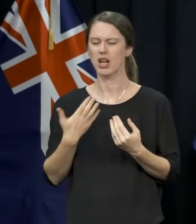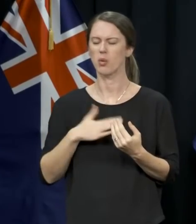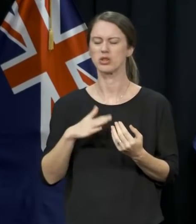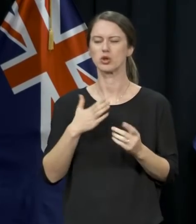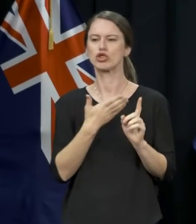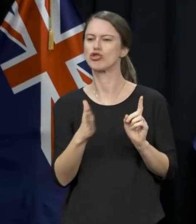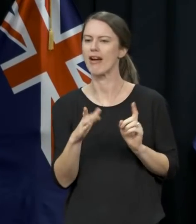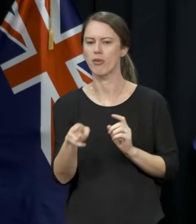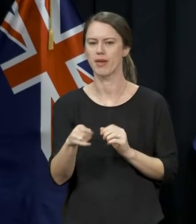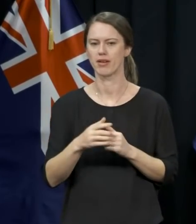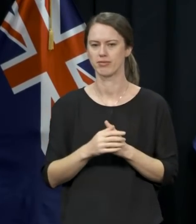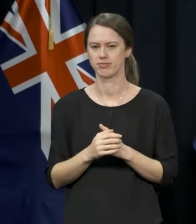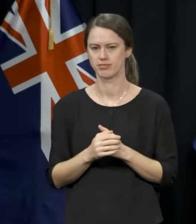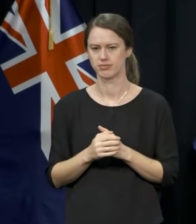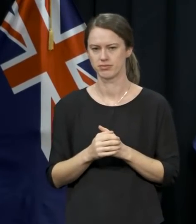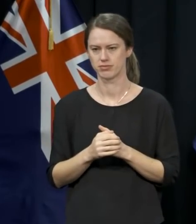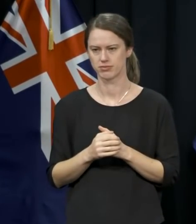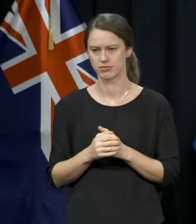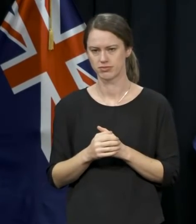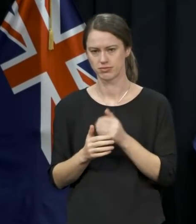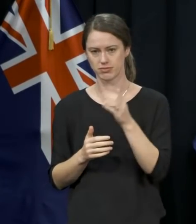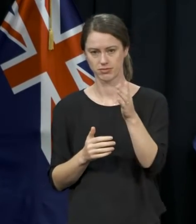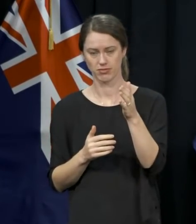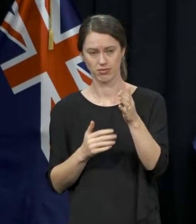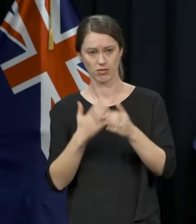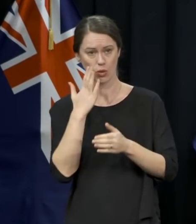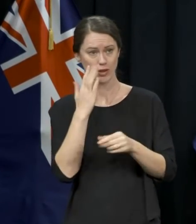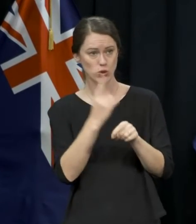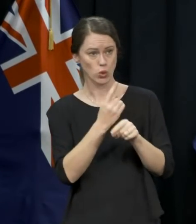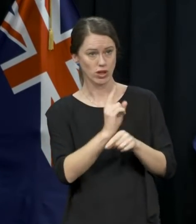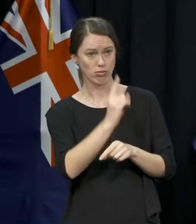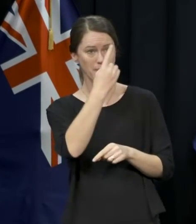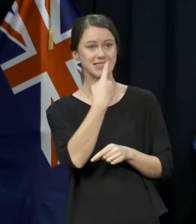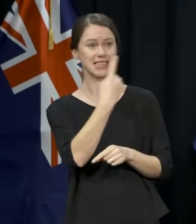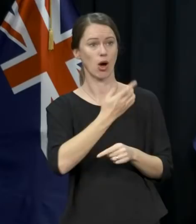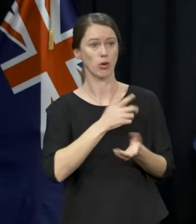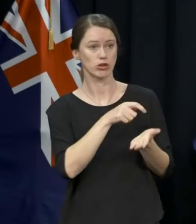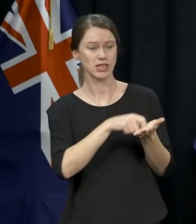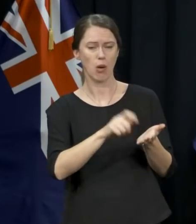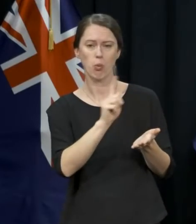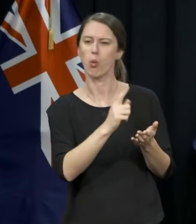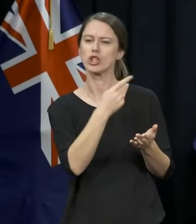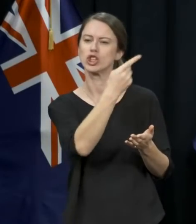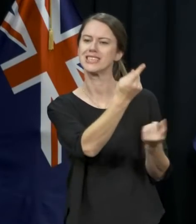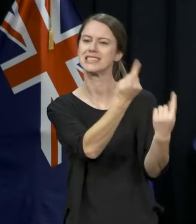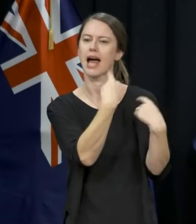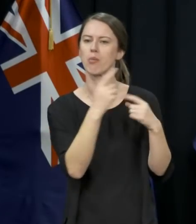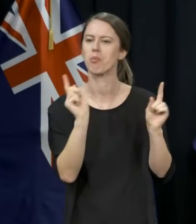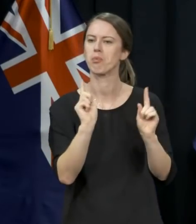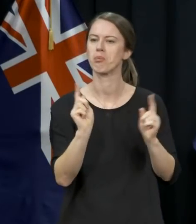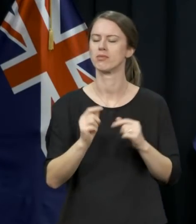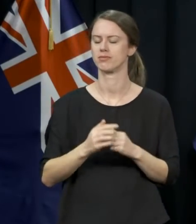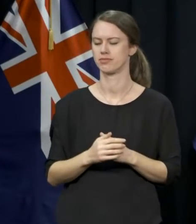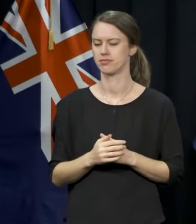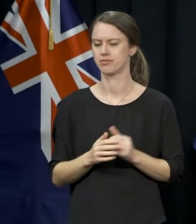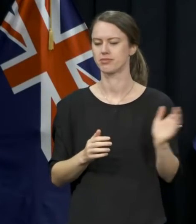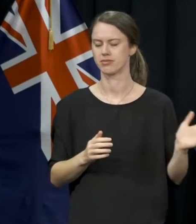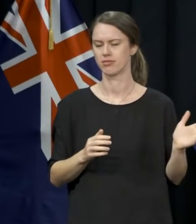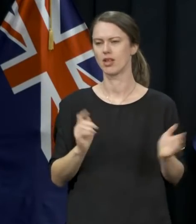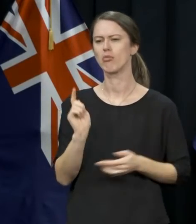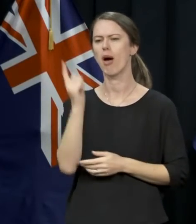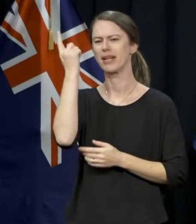distraction from that response. How did that conversation play out? How did that conversation play out with the Prime Minister when you offered her your resignation? Look, I think the Prime